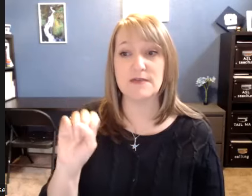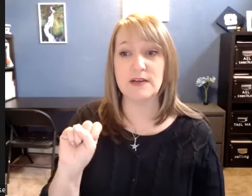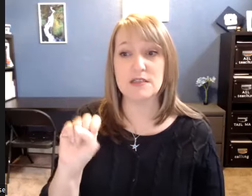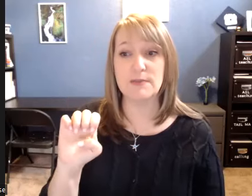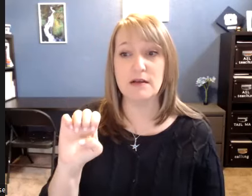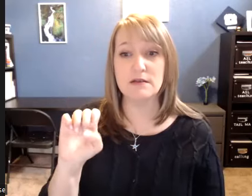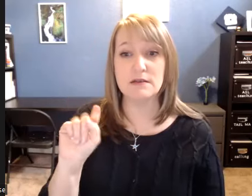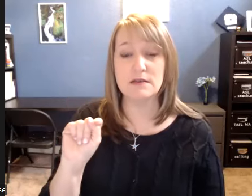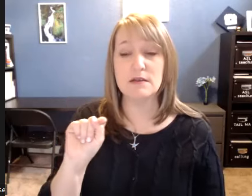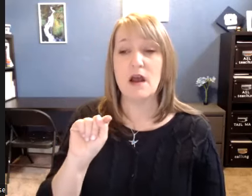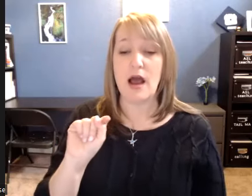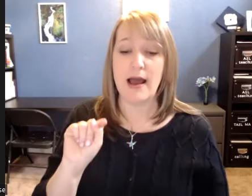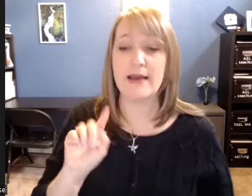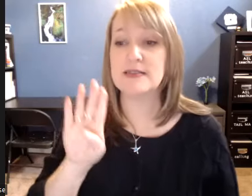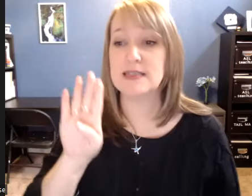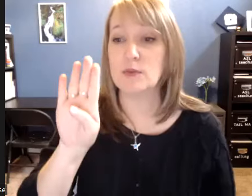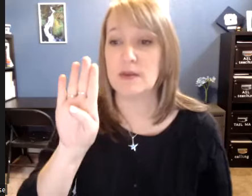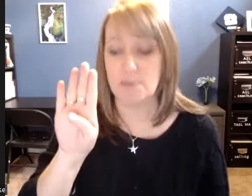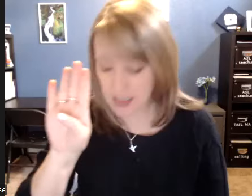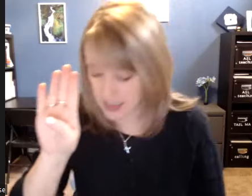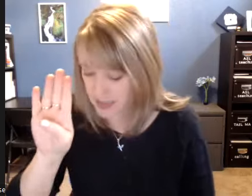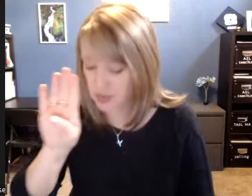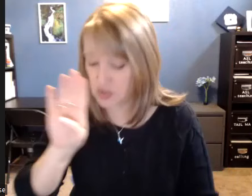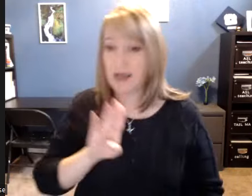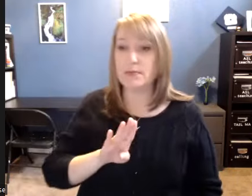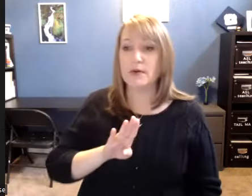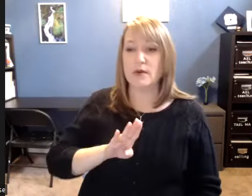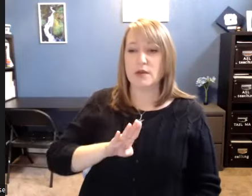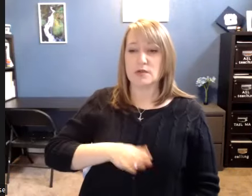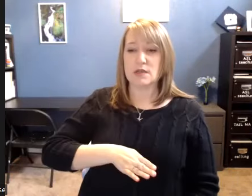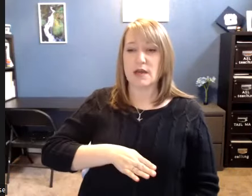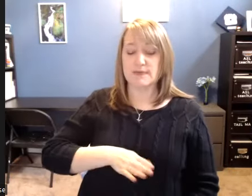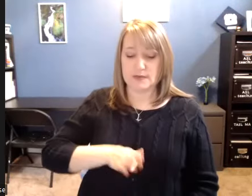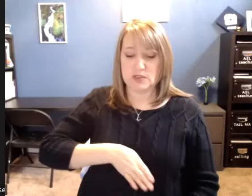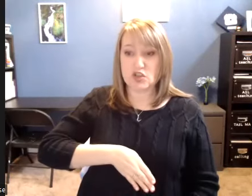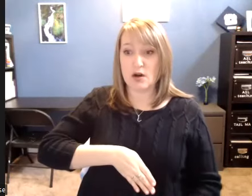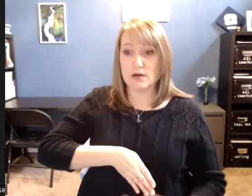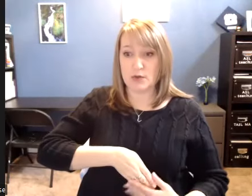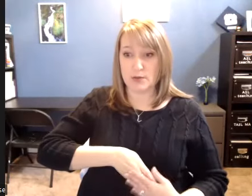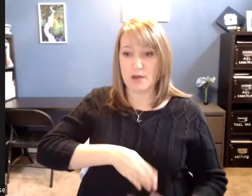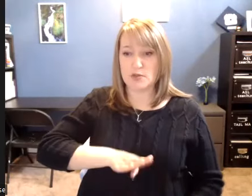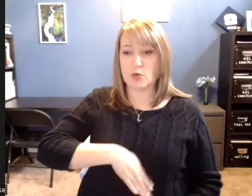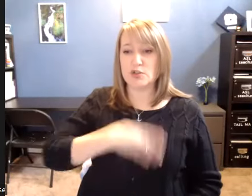finger spelled. I have seen with a B hand shape, you kind of start with your palm toward you,